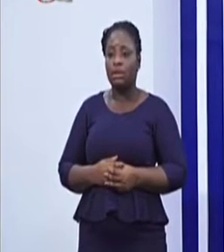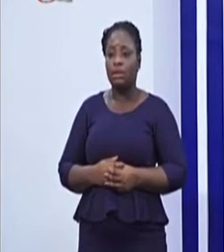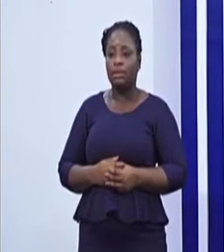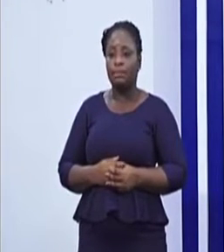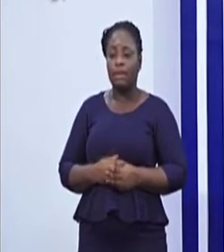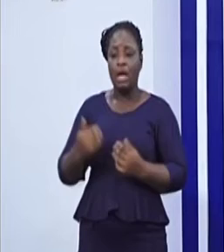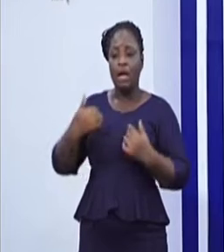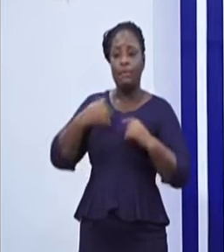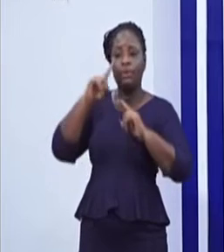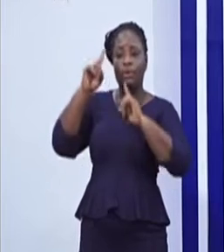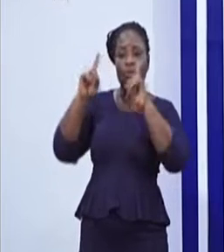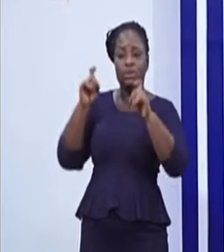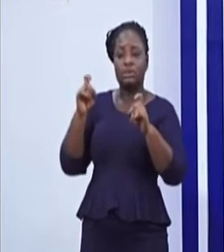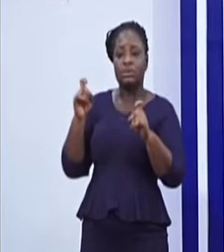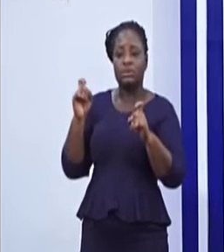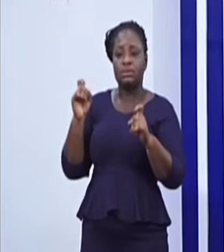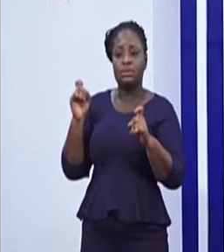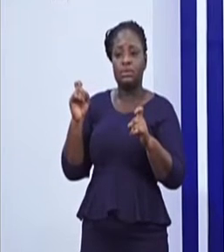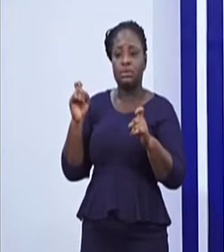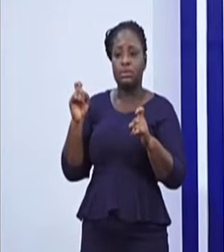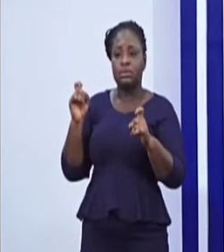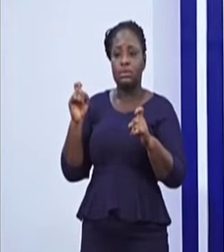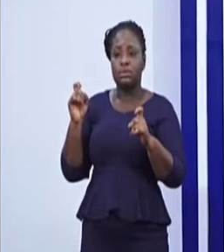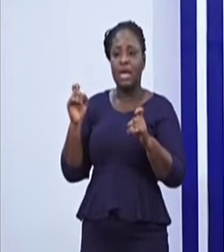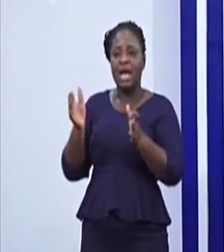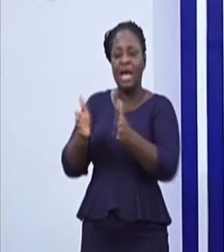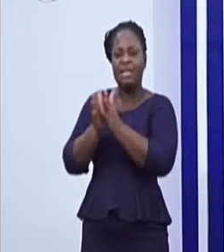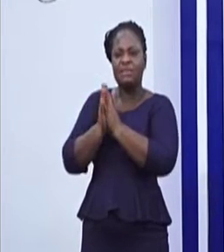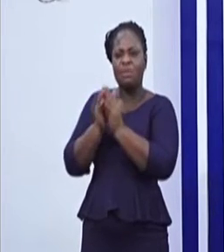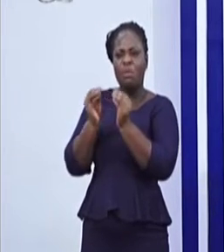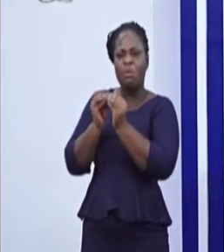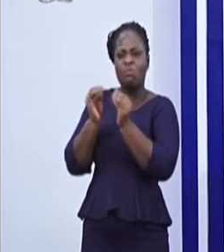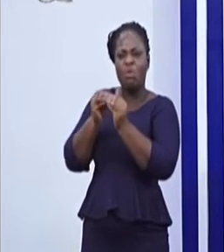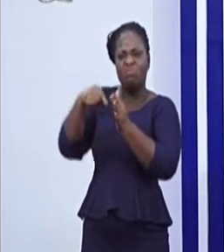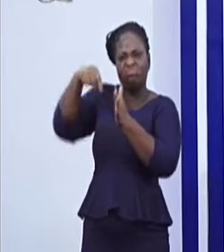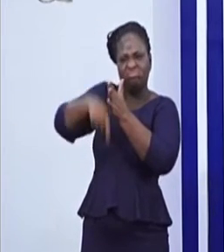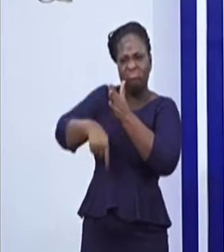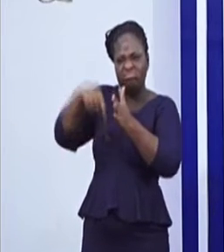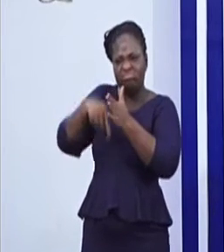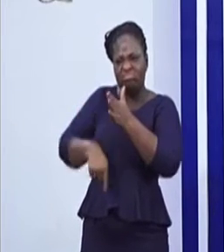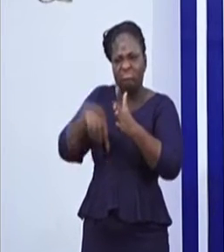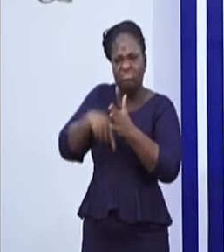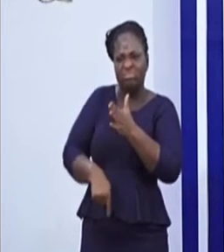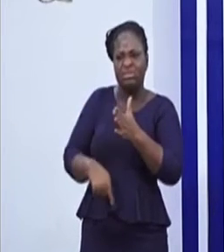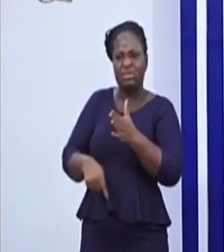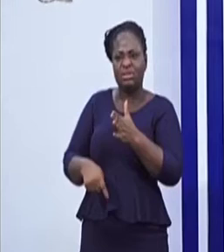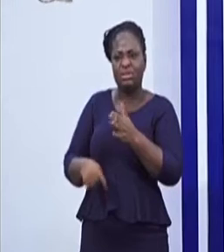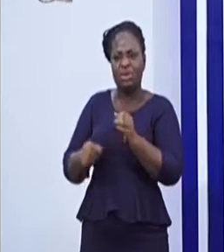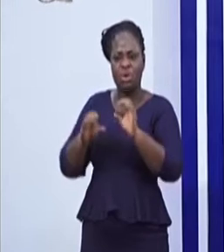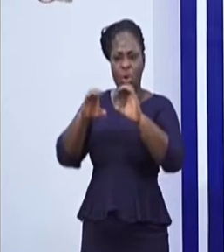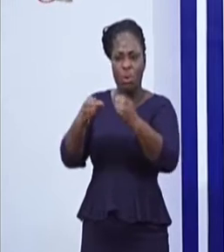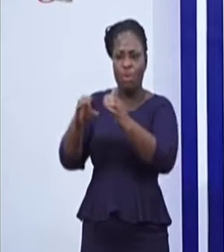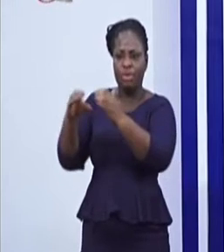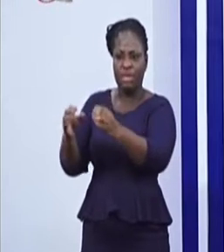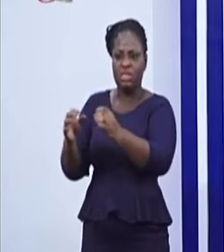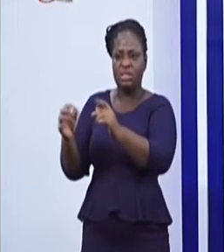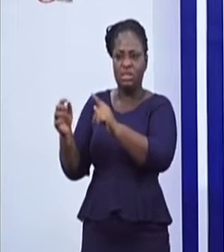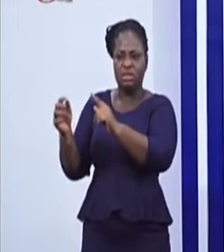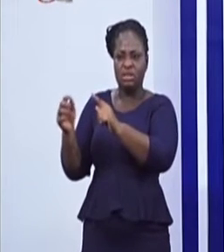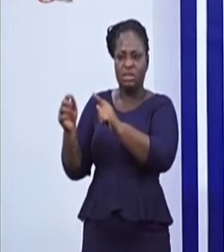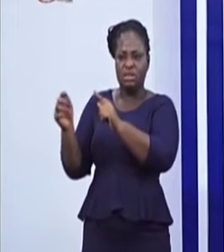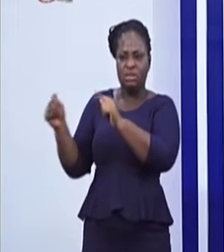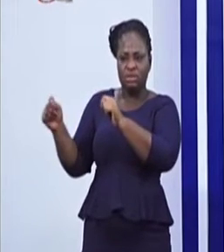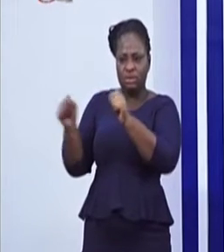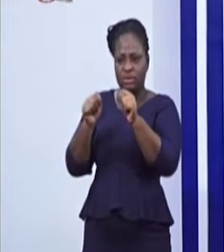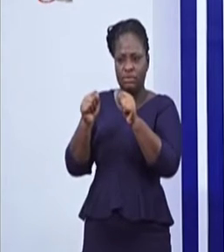there's a question asking for more details on the community transmission. So what is the total